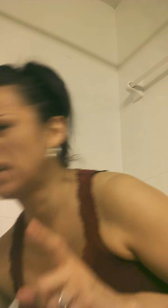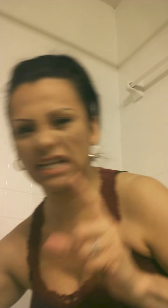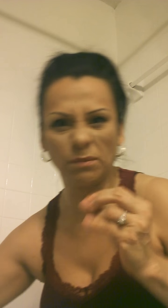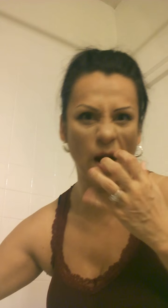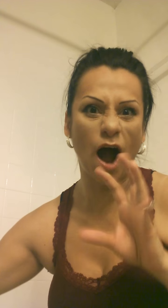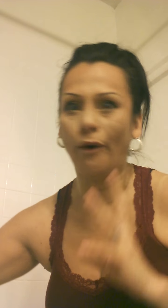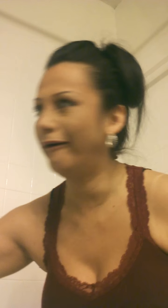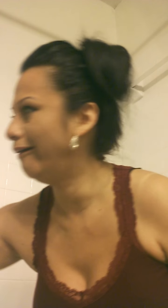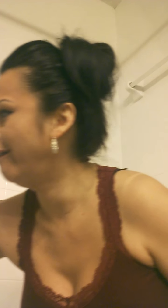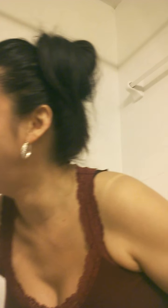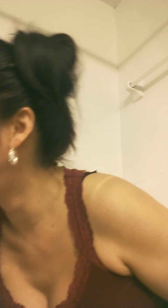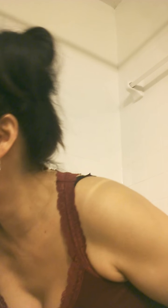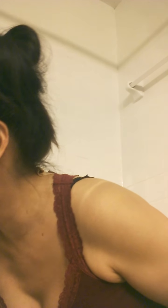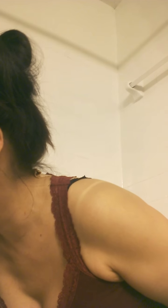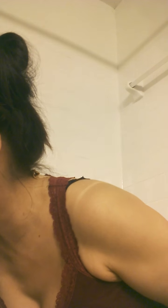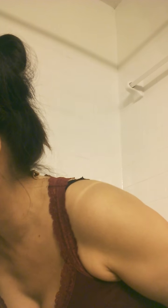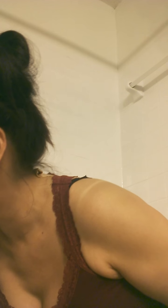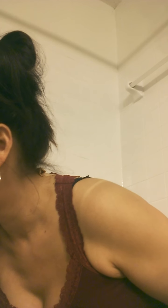Need more hot water.